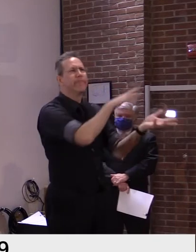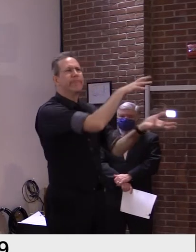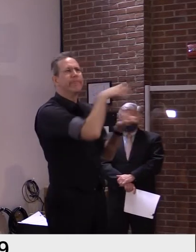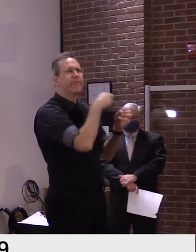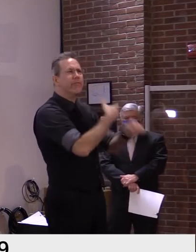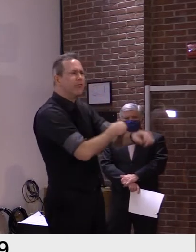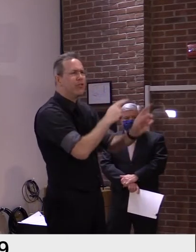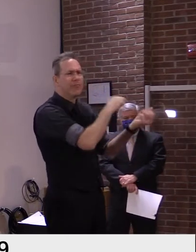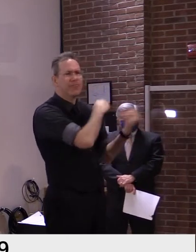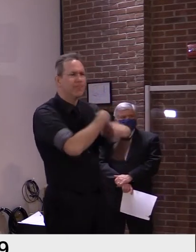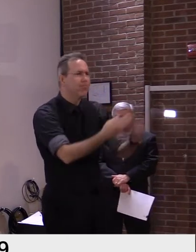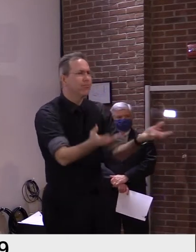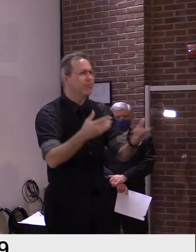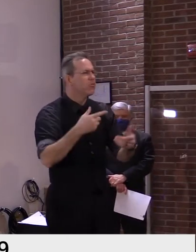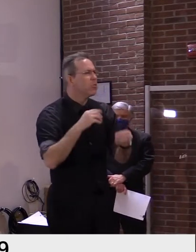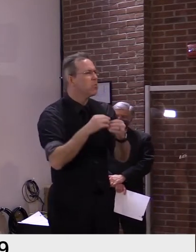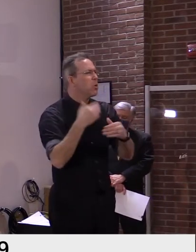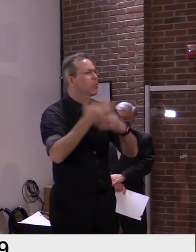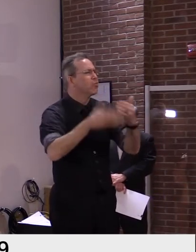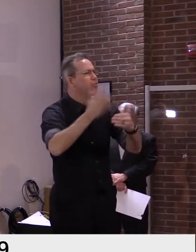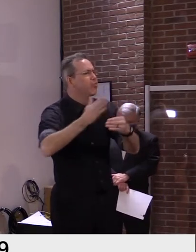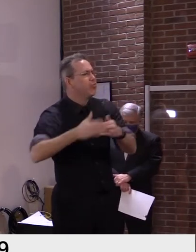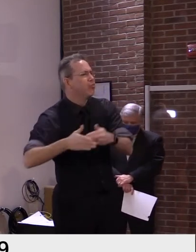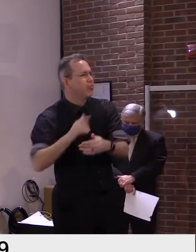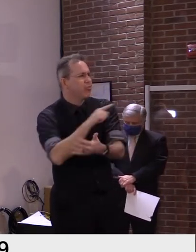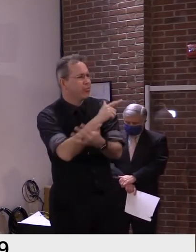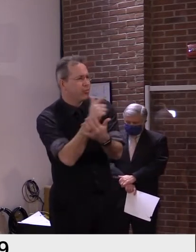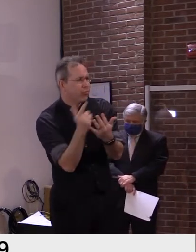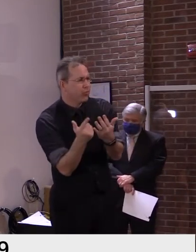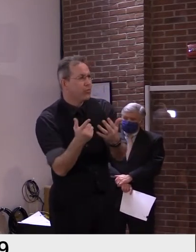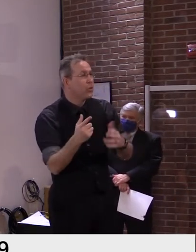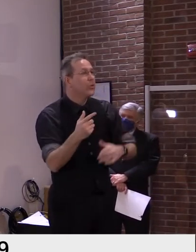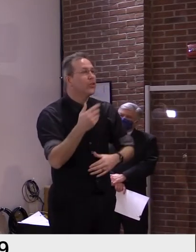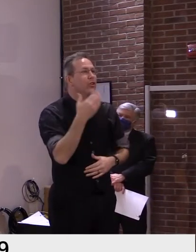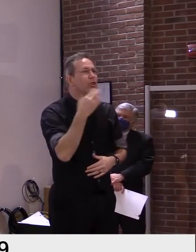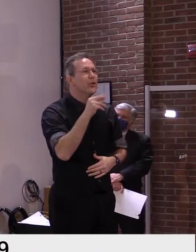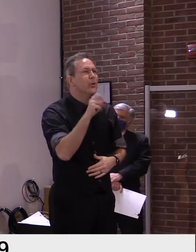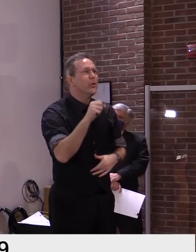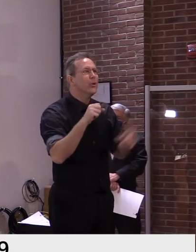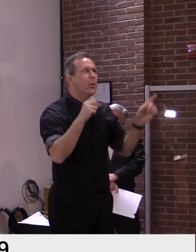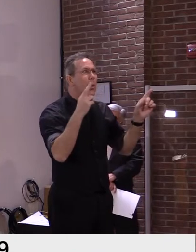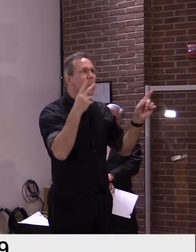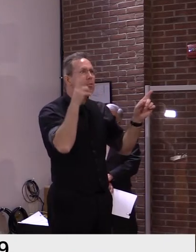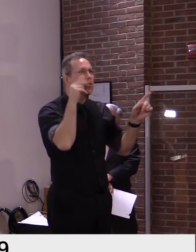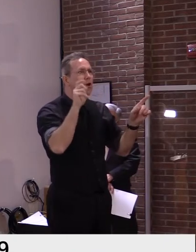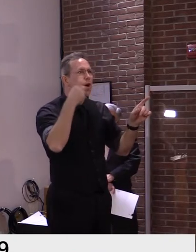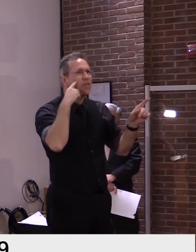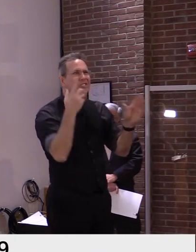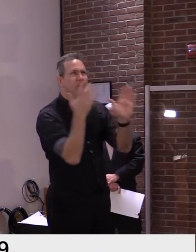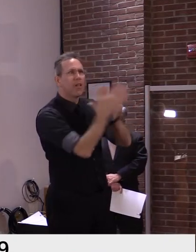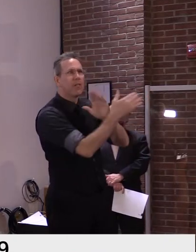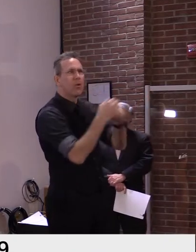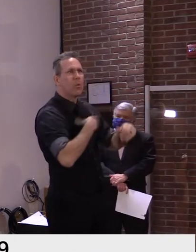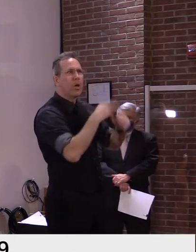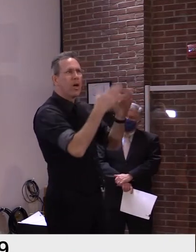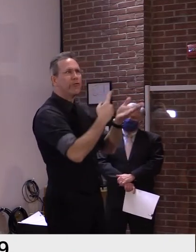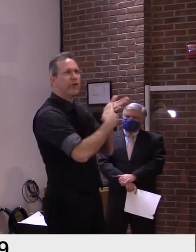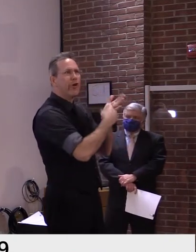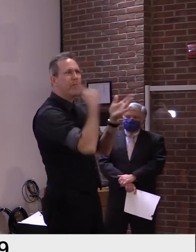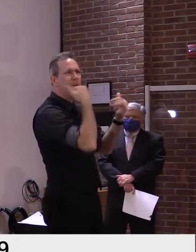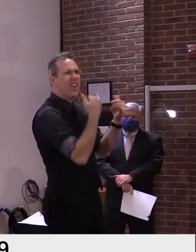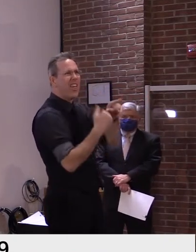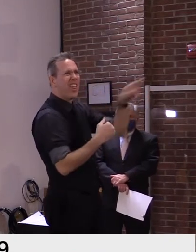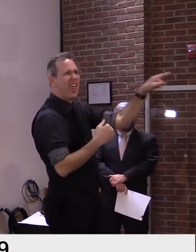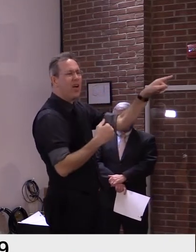regard. Continuing increased allocations on the Pfizer and the Moderna so that the next sets of age bands will go